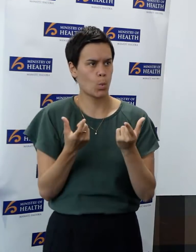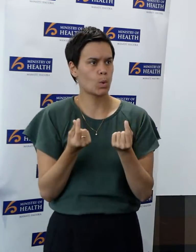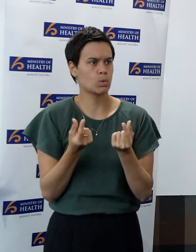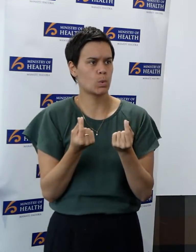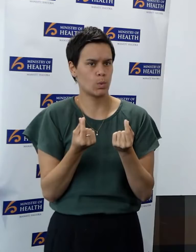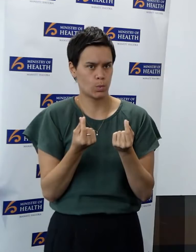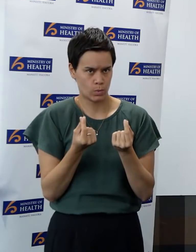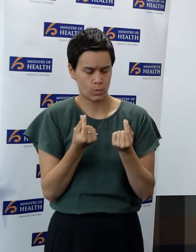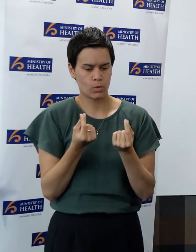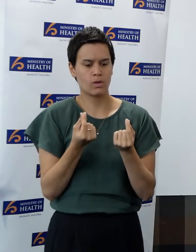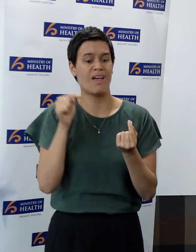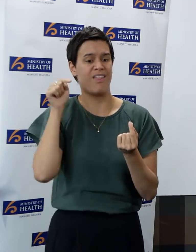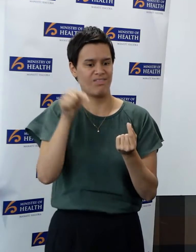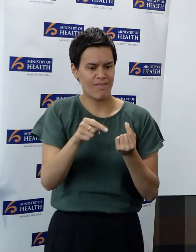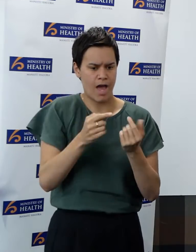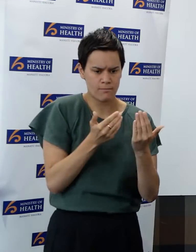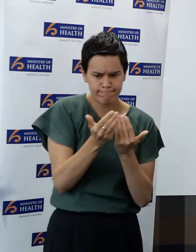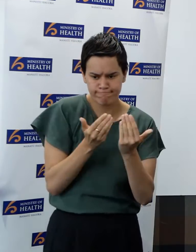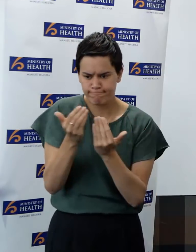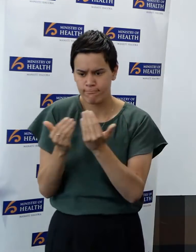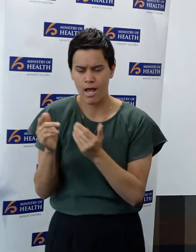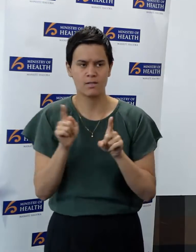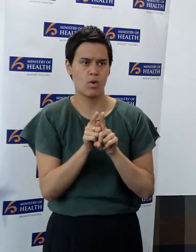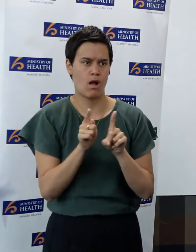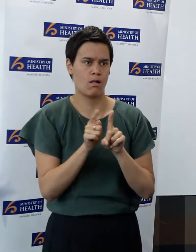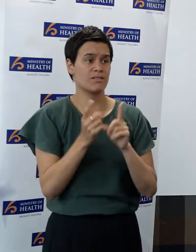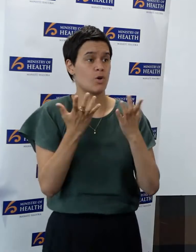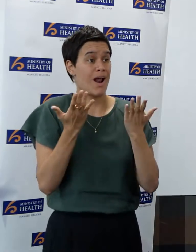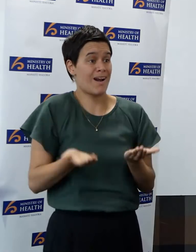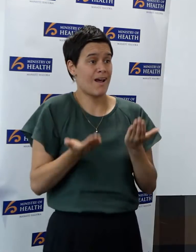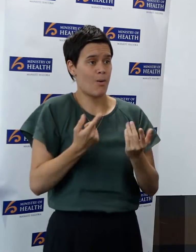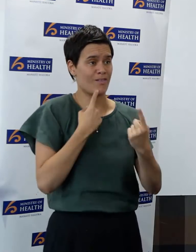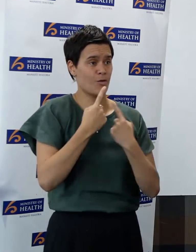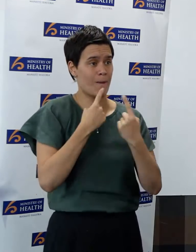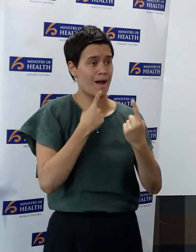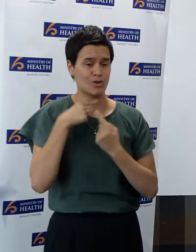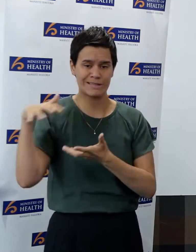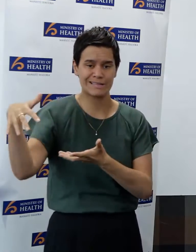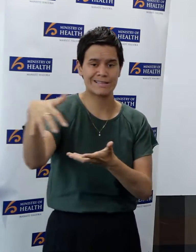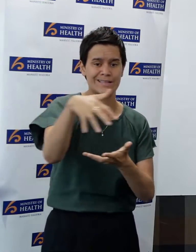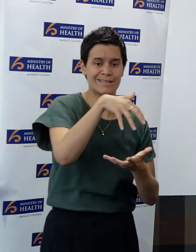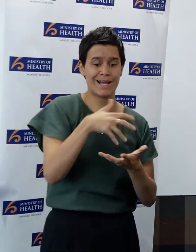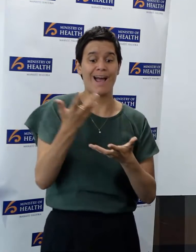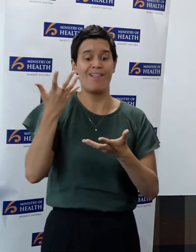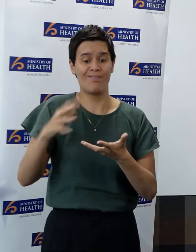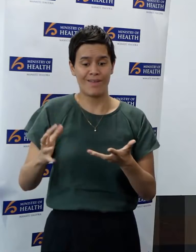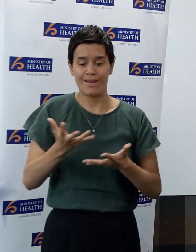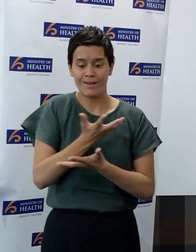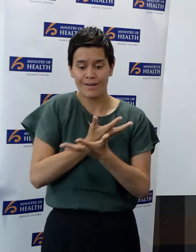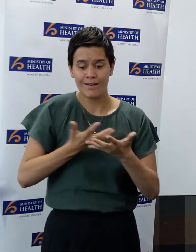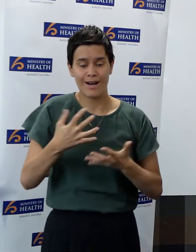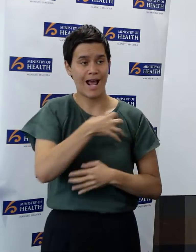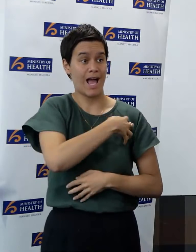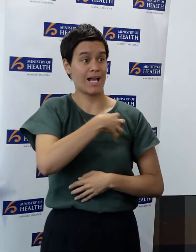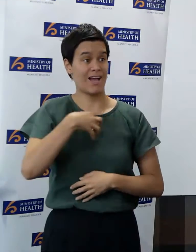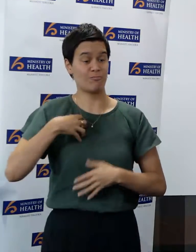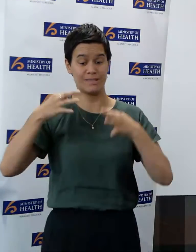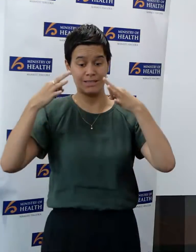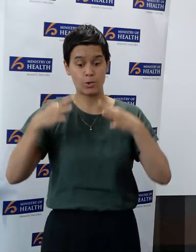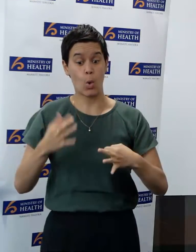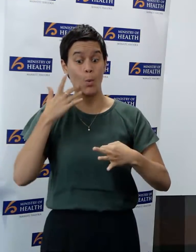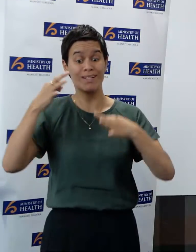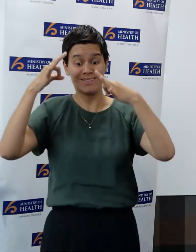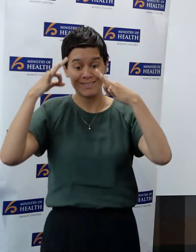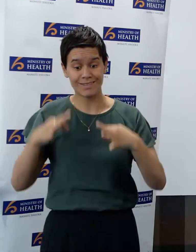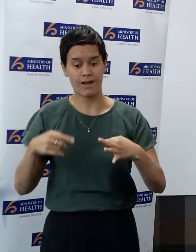are pulling all that information together. The government will make decisions, and those will then be announced in